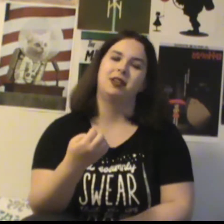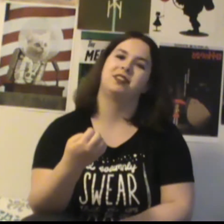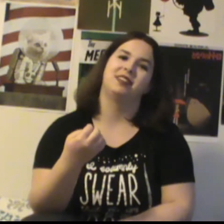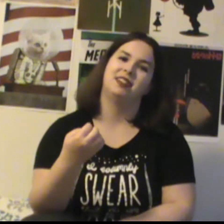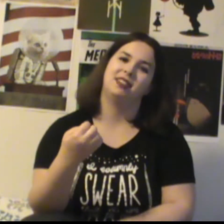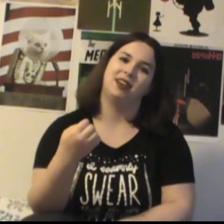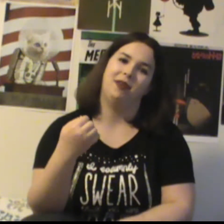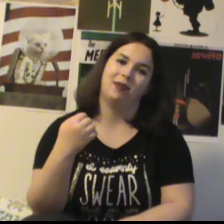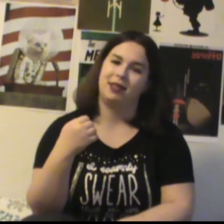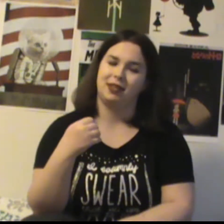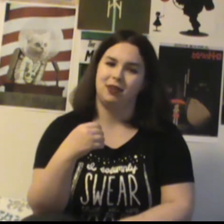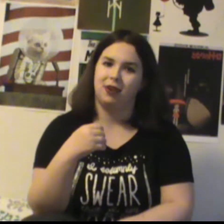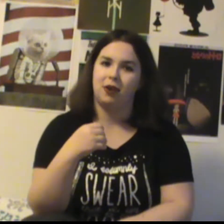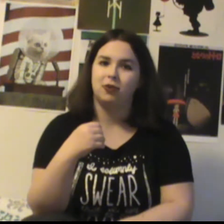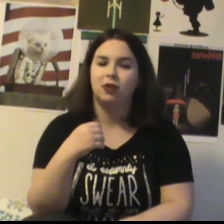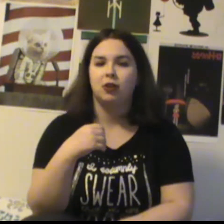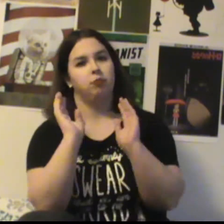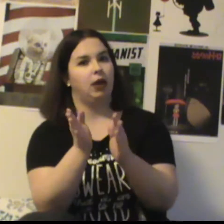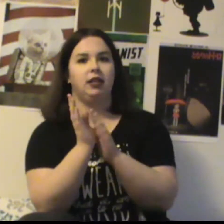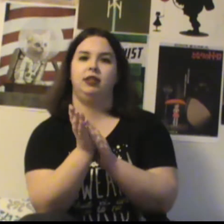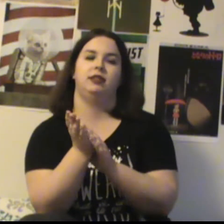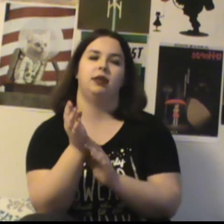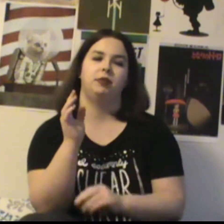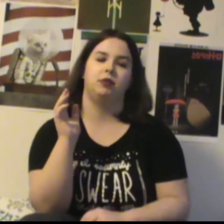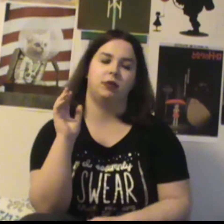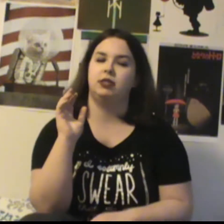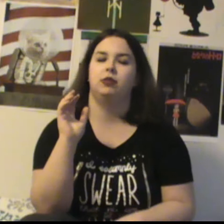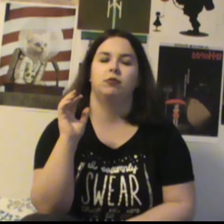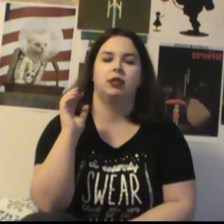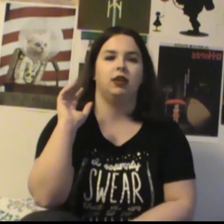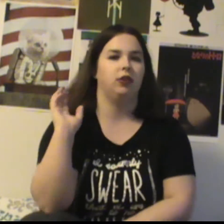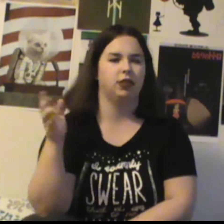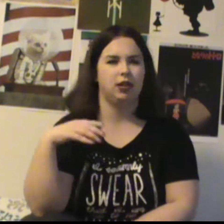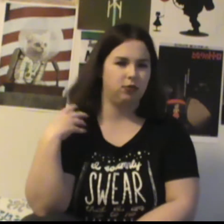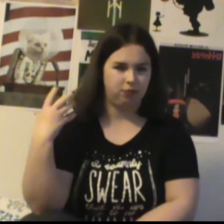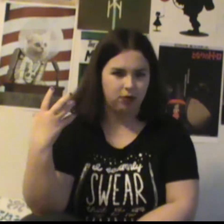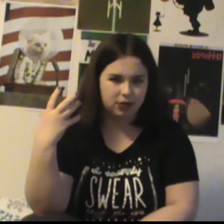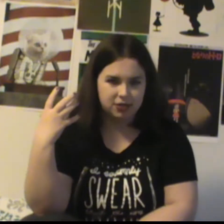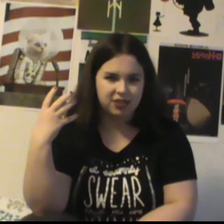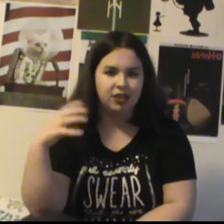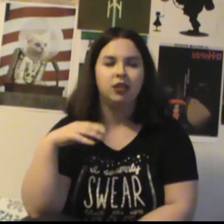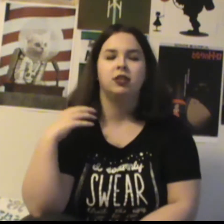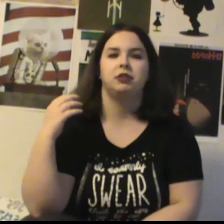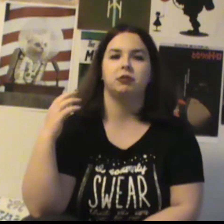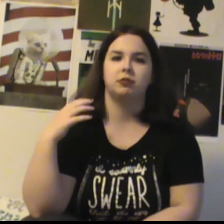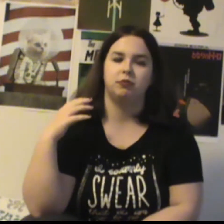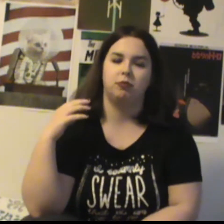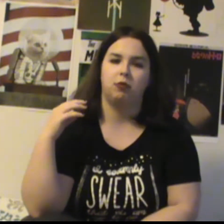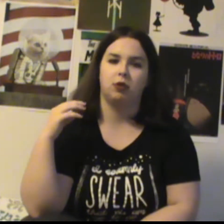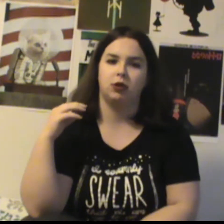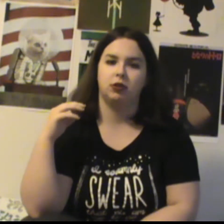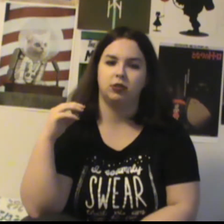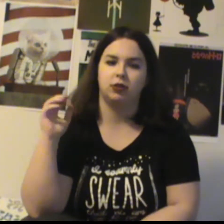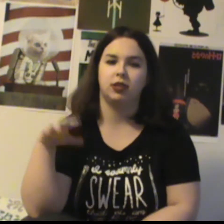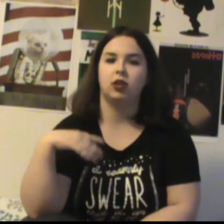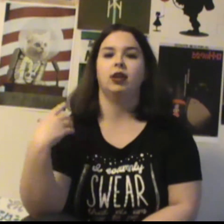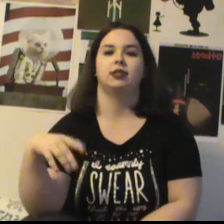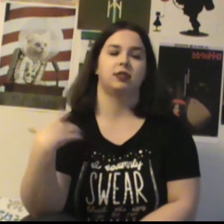watch and see how everything turned out. Mel in this episode wasn't really all that important. She was more sort of there as a